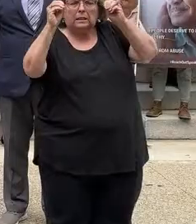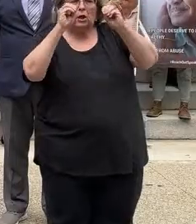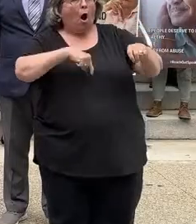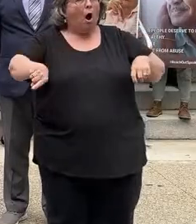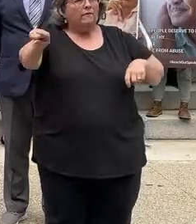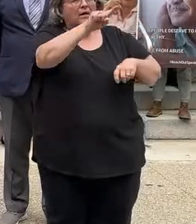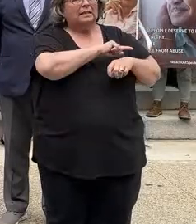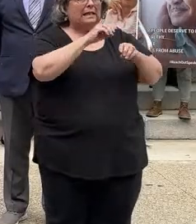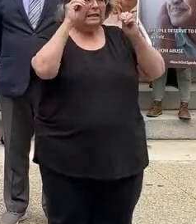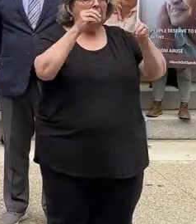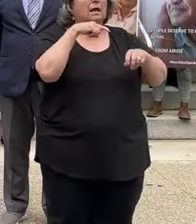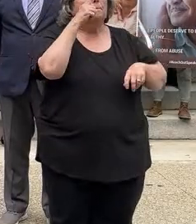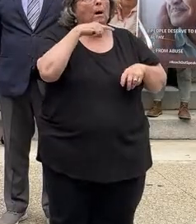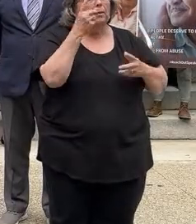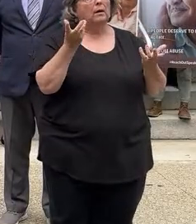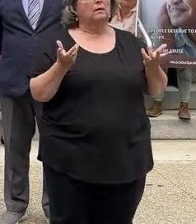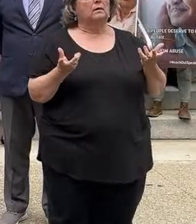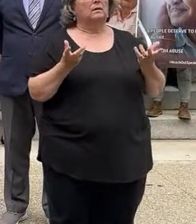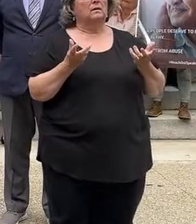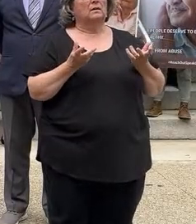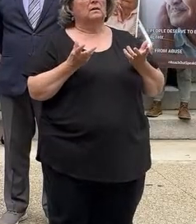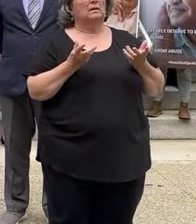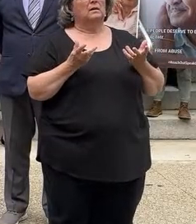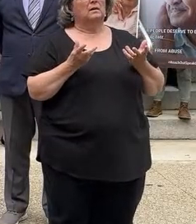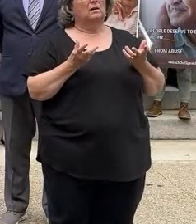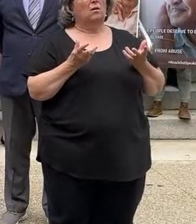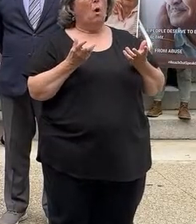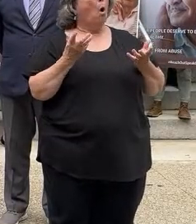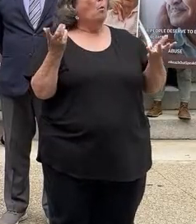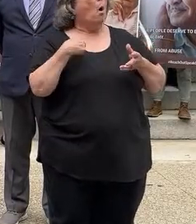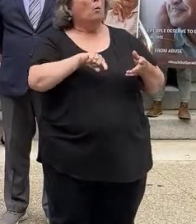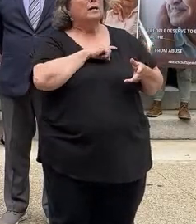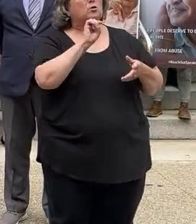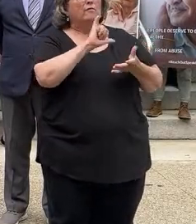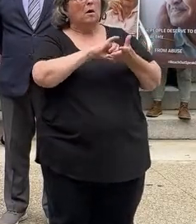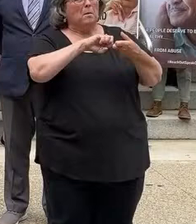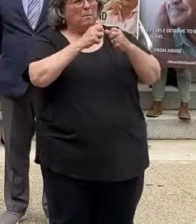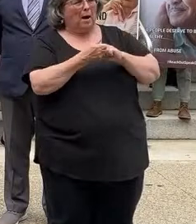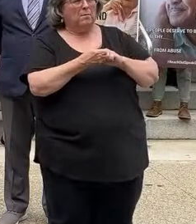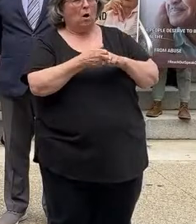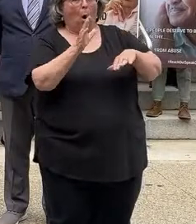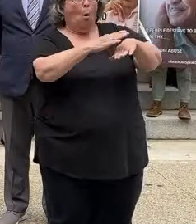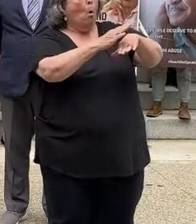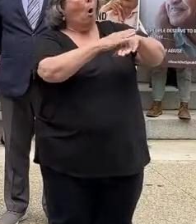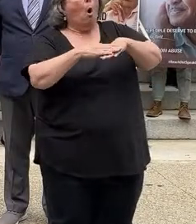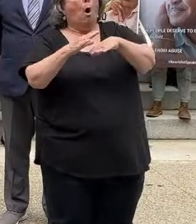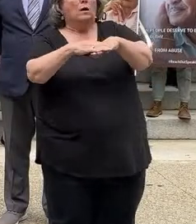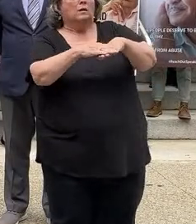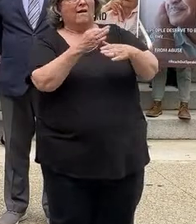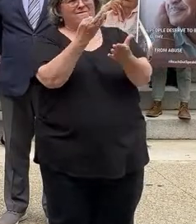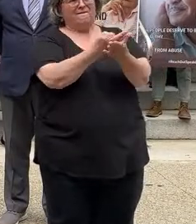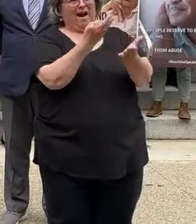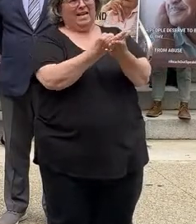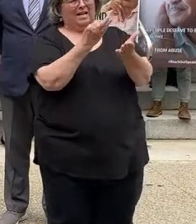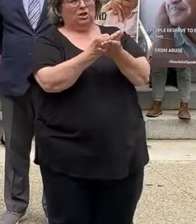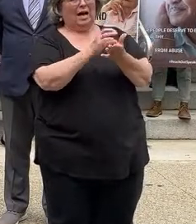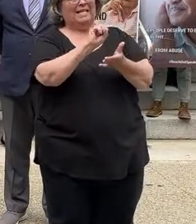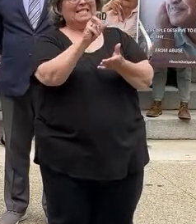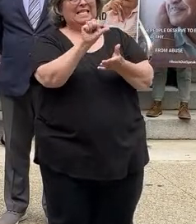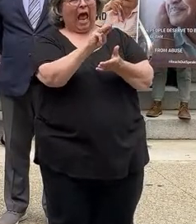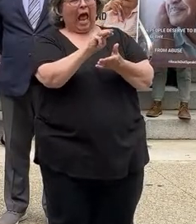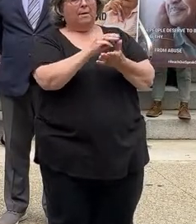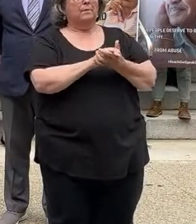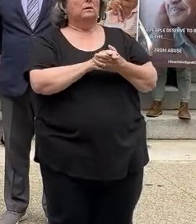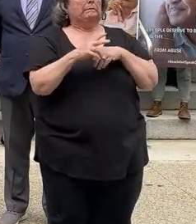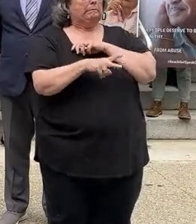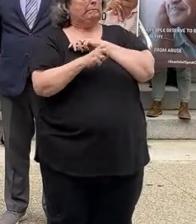of us, to educate the public on what we can do about this problem and to warn about the financial scams. Oftentimes what